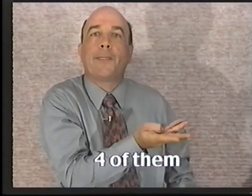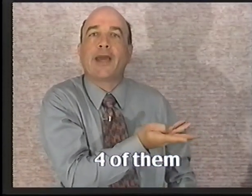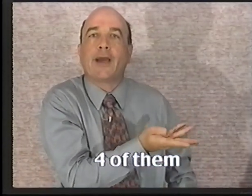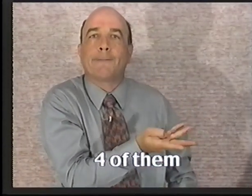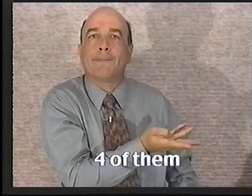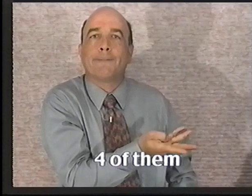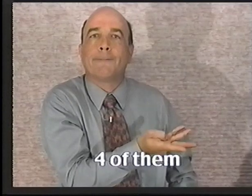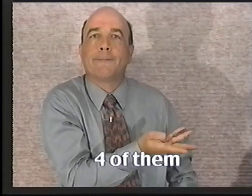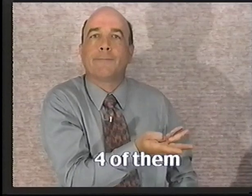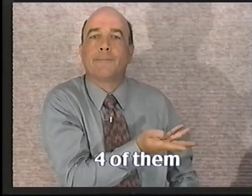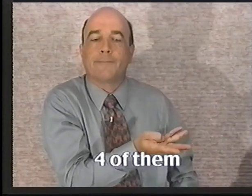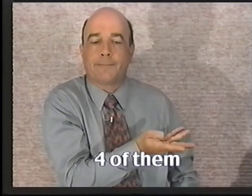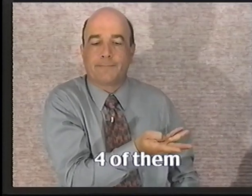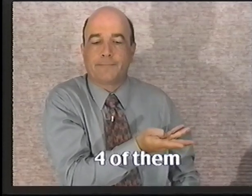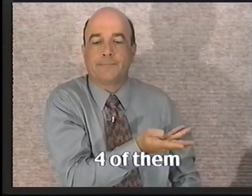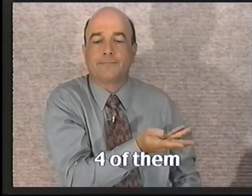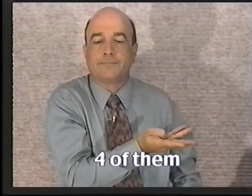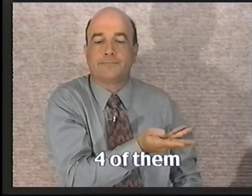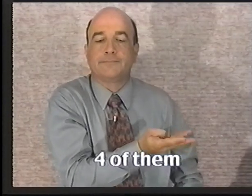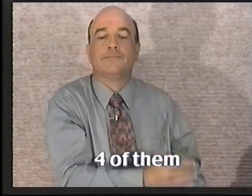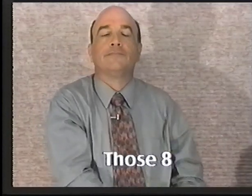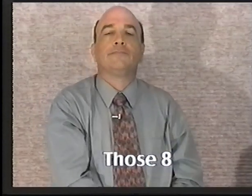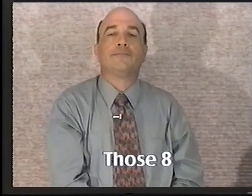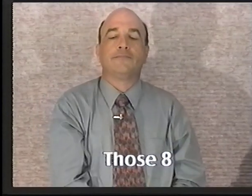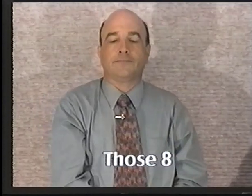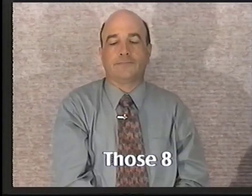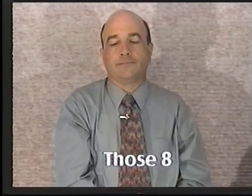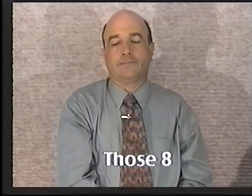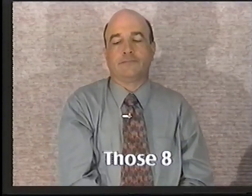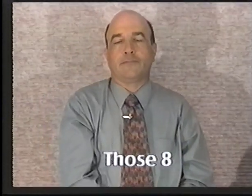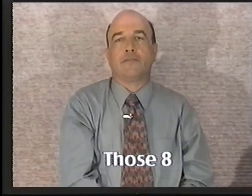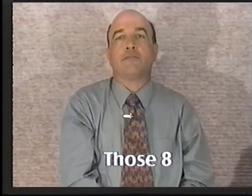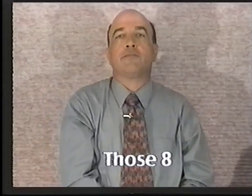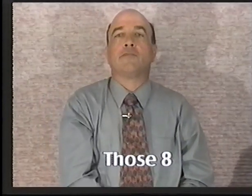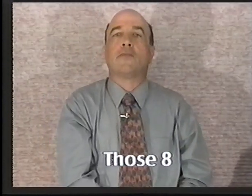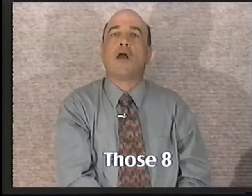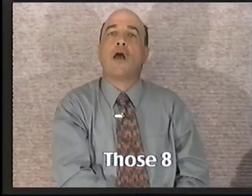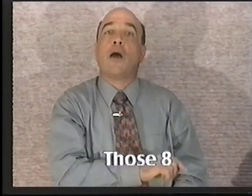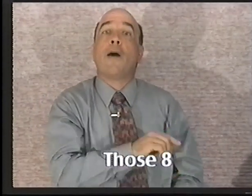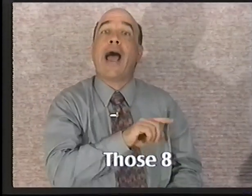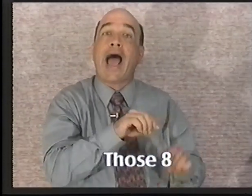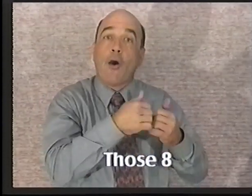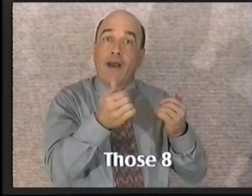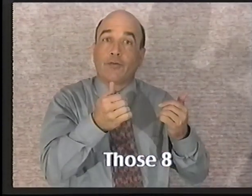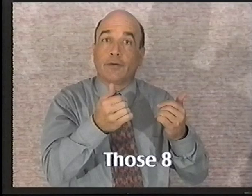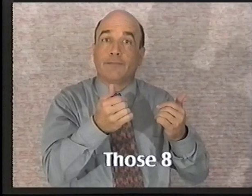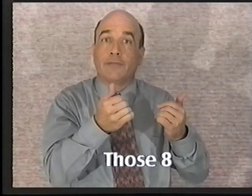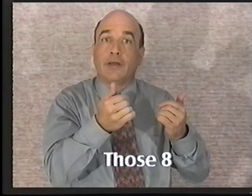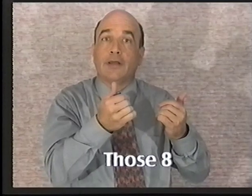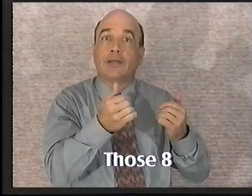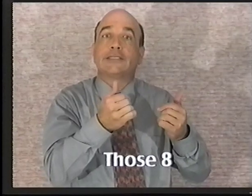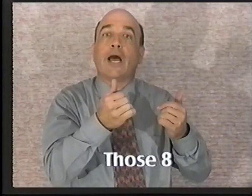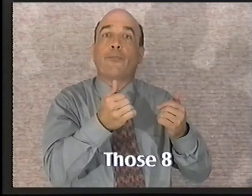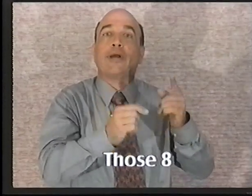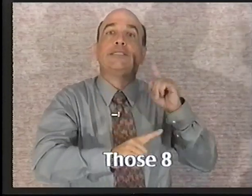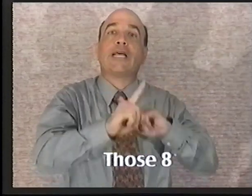them. However, separate